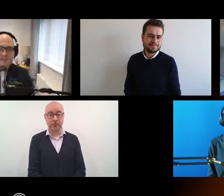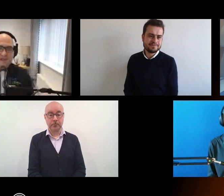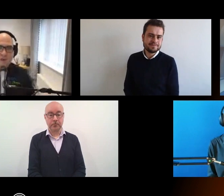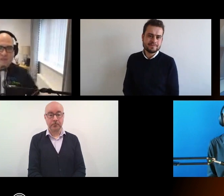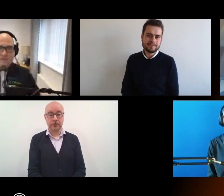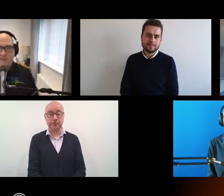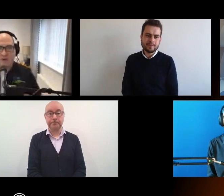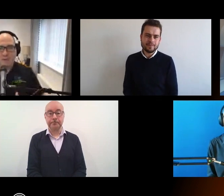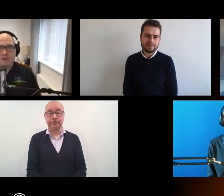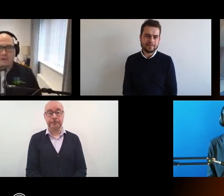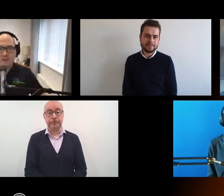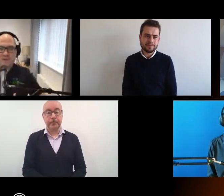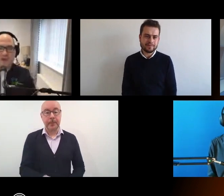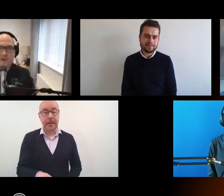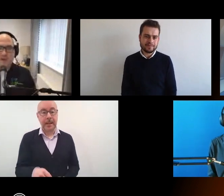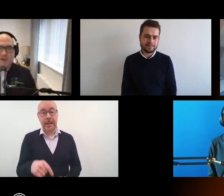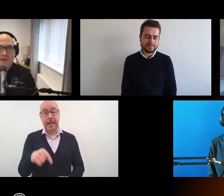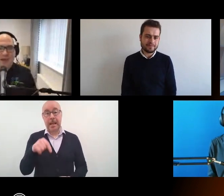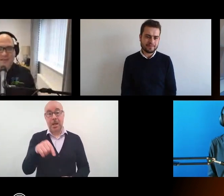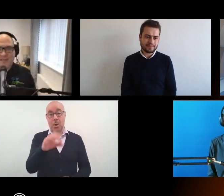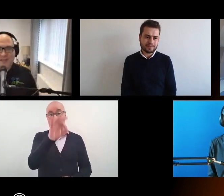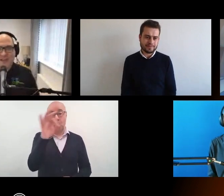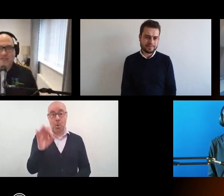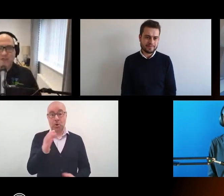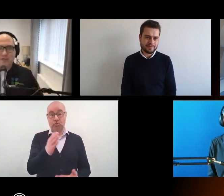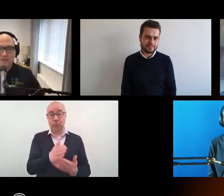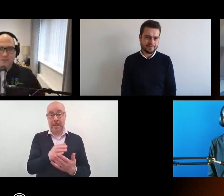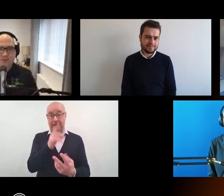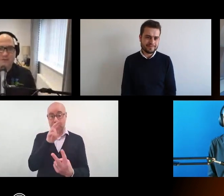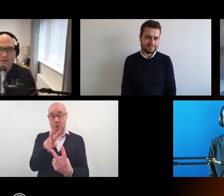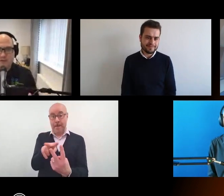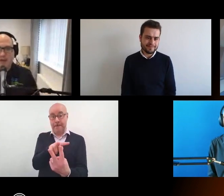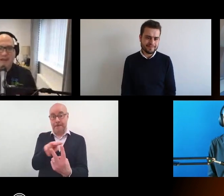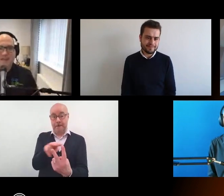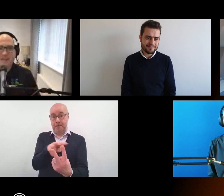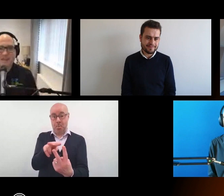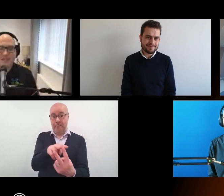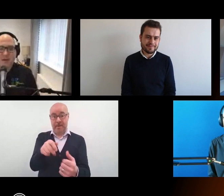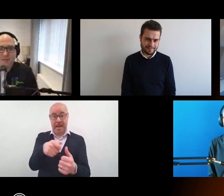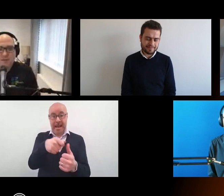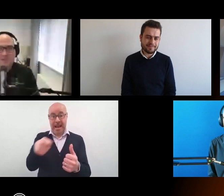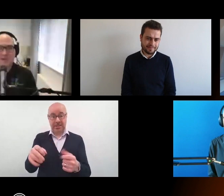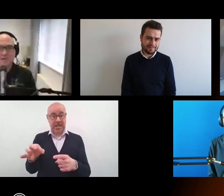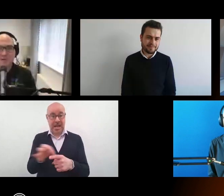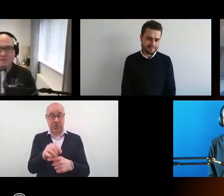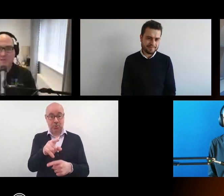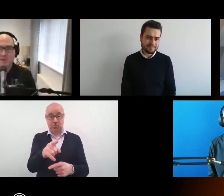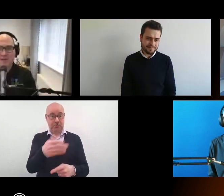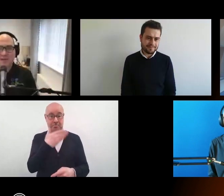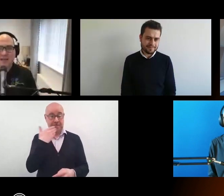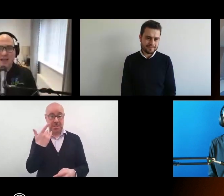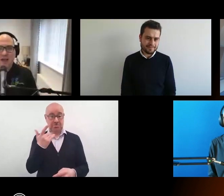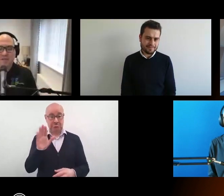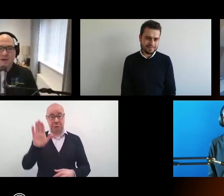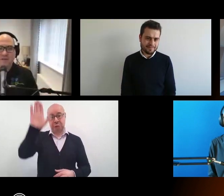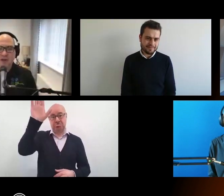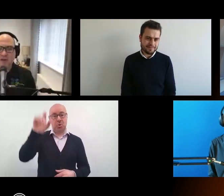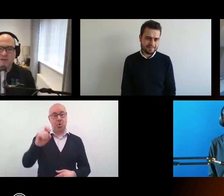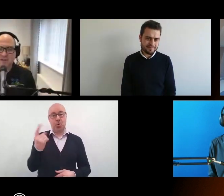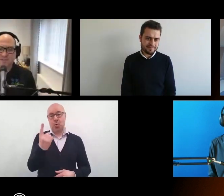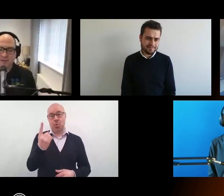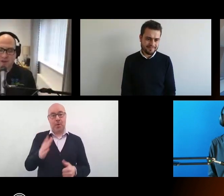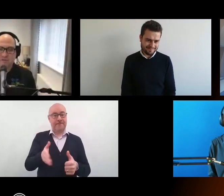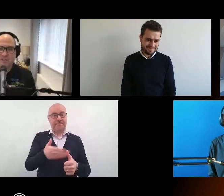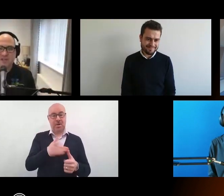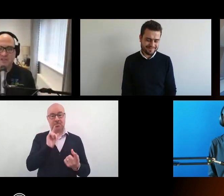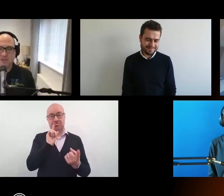This is a question for both of you. So Ashley and Andrew, feel free to raise your hand as to whoever wants to go first. But I've